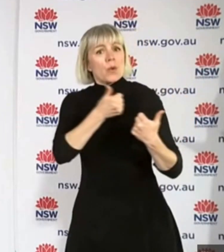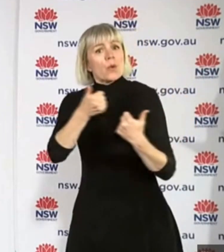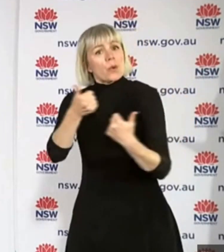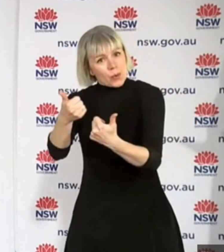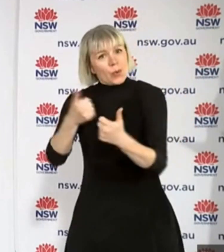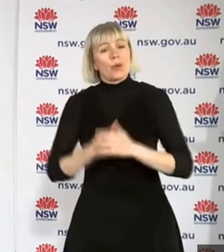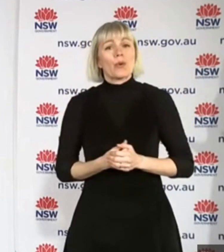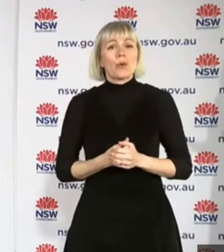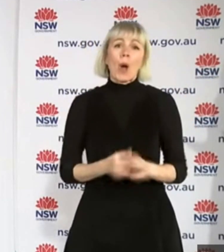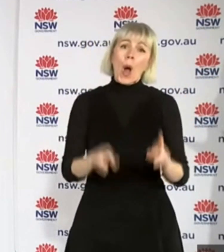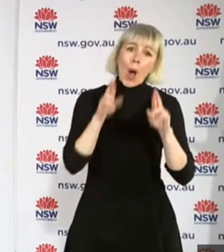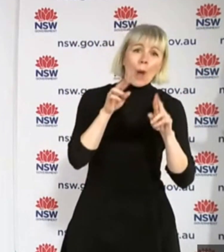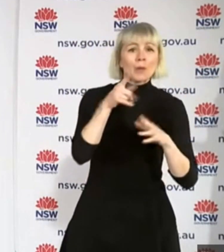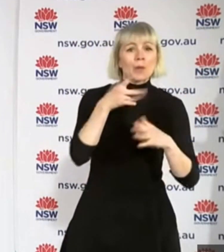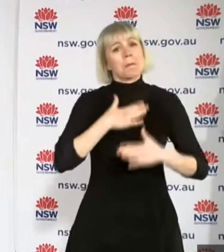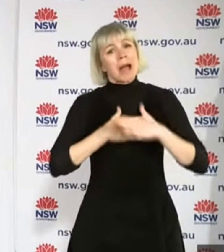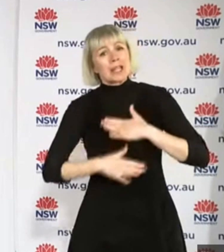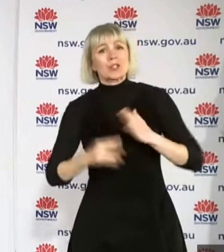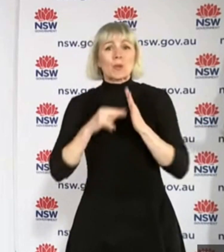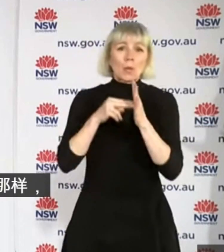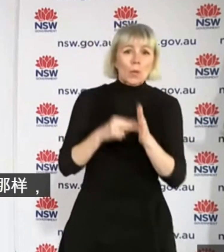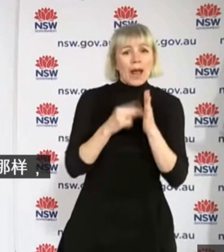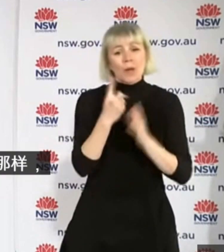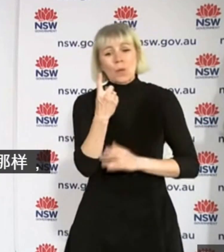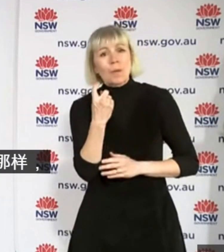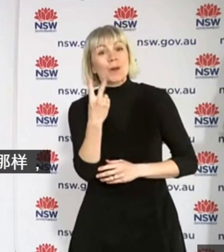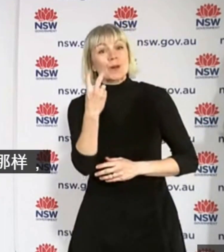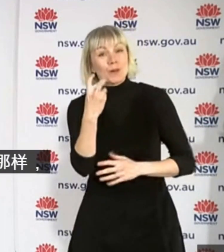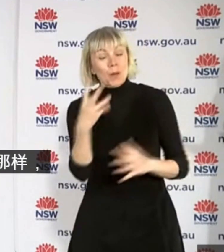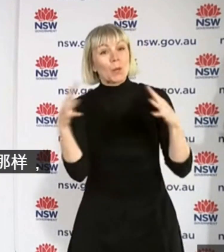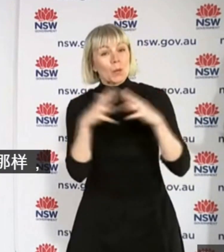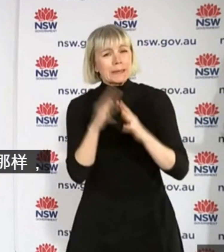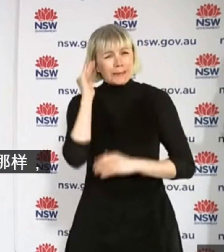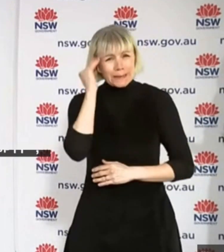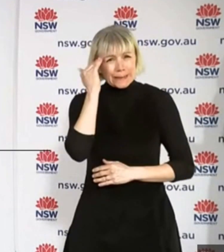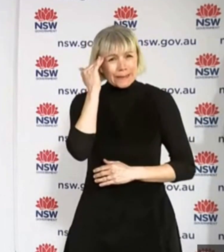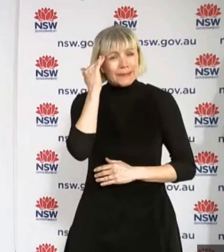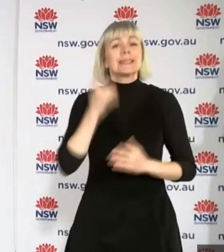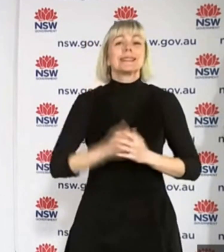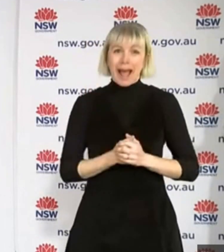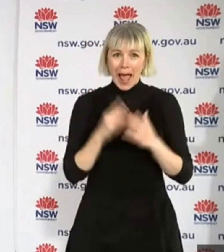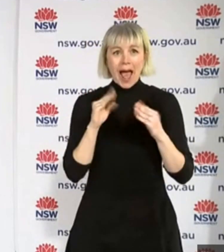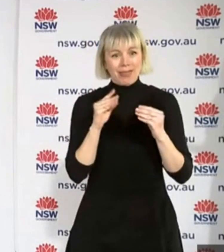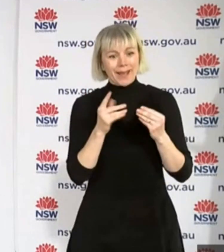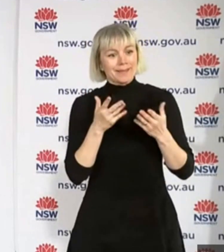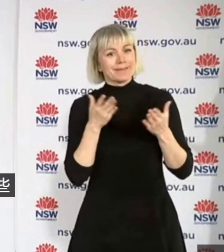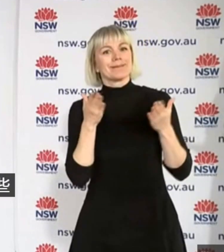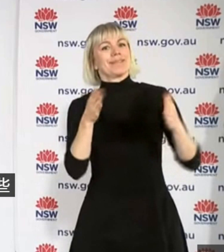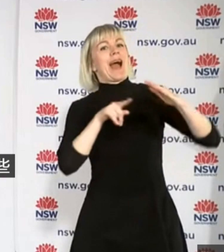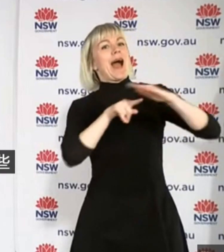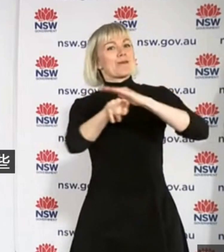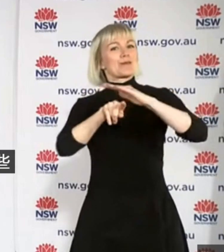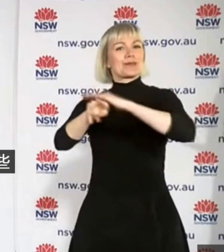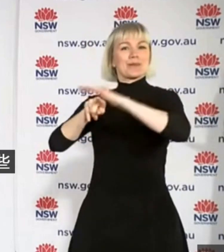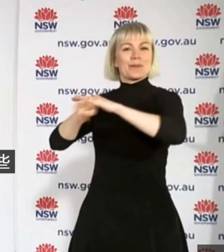can definitely see the light at the end of the tunnel. As I said, it's just this week and next week we have to get through, and I'm looking forward to joining those